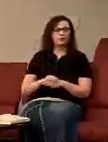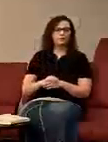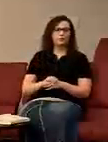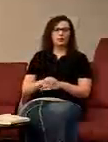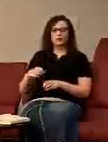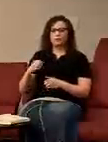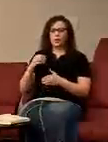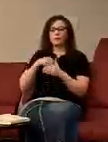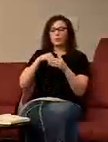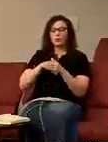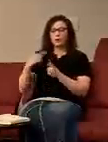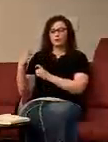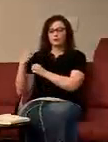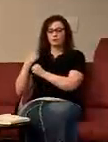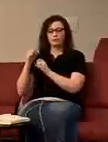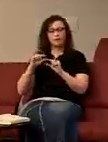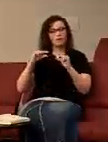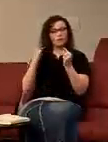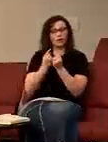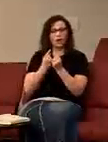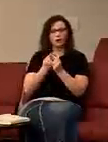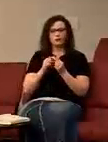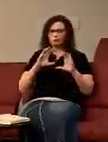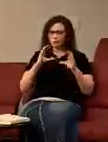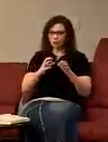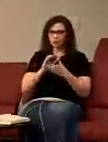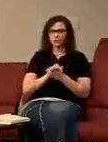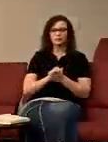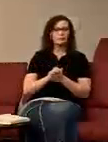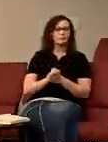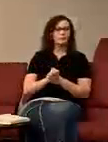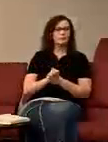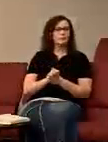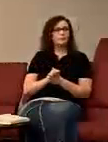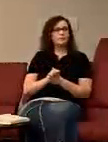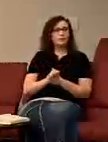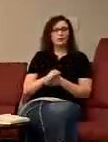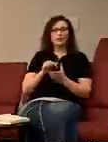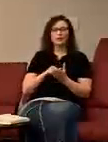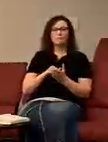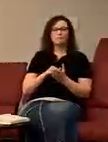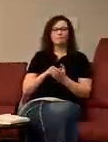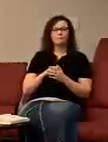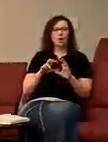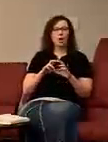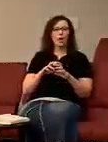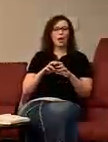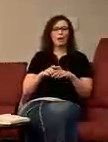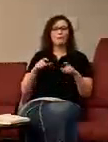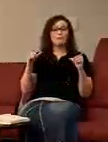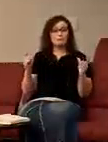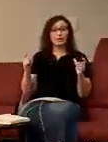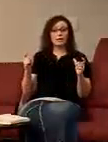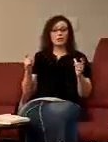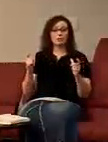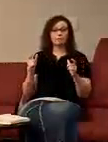and something happened and we had to get supplies up to a part that got breached or something, I mean, that's a major undertaking. If any of you have been in